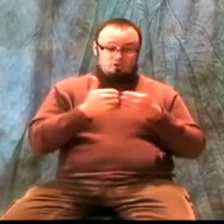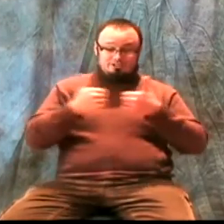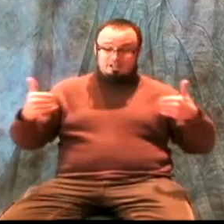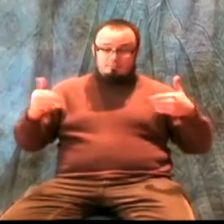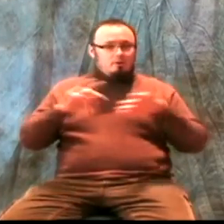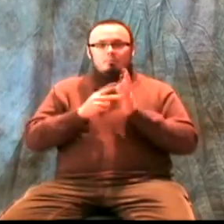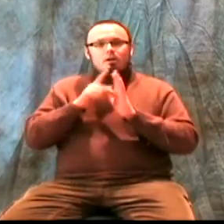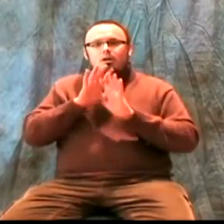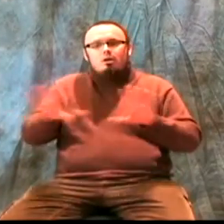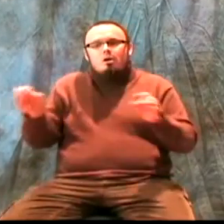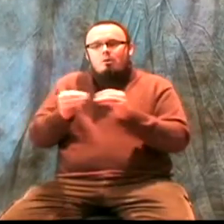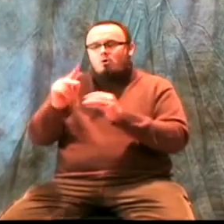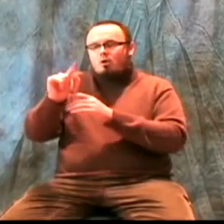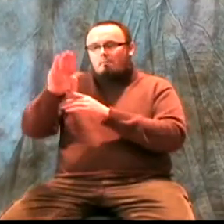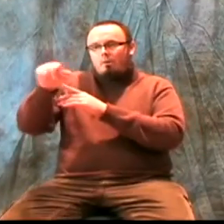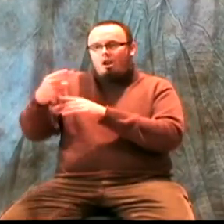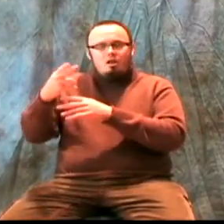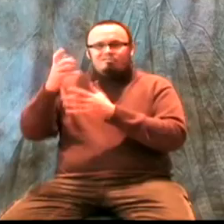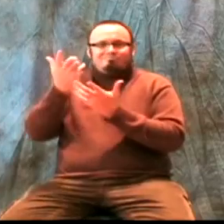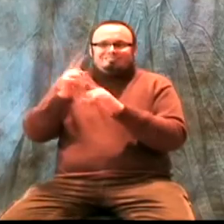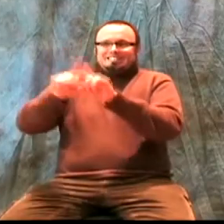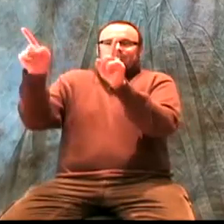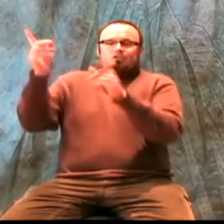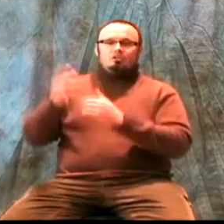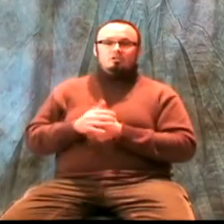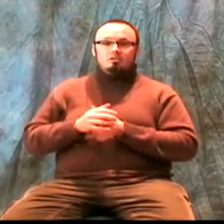Kabbalah. You have something else. One must be